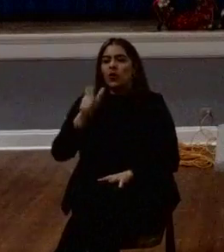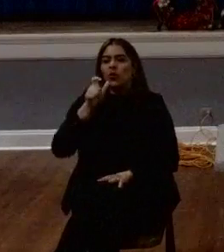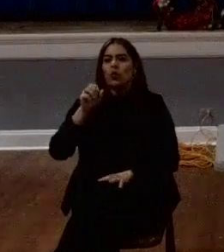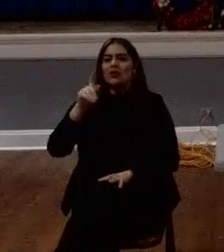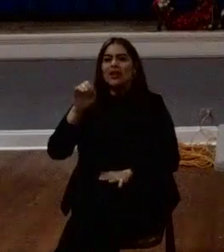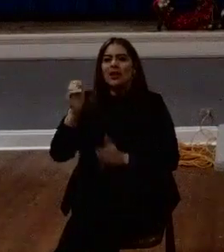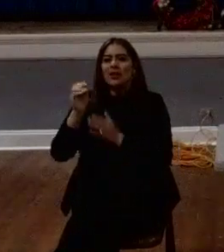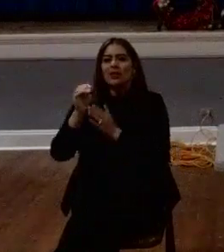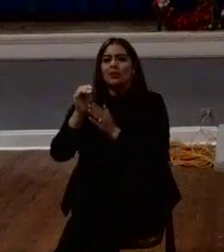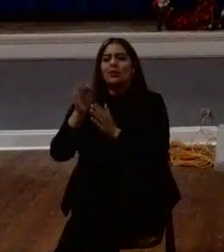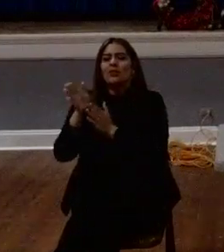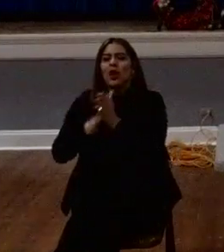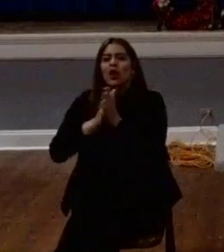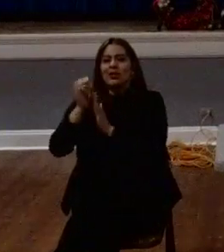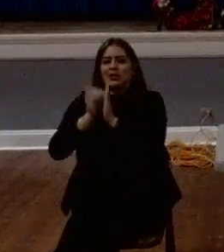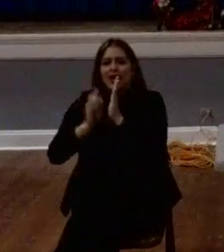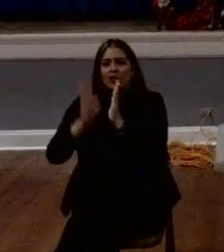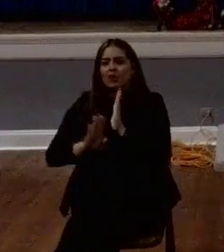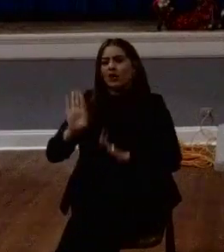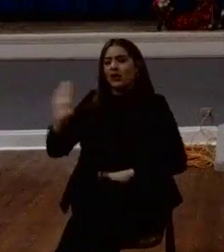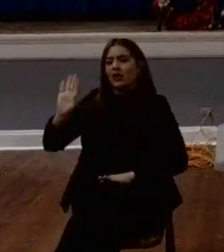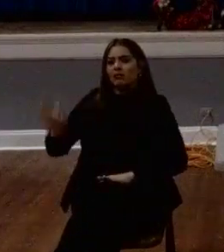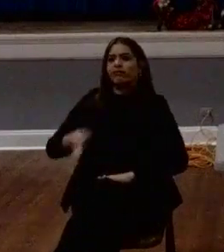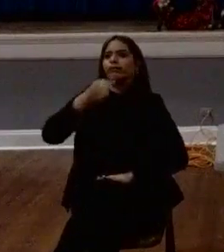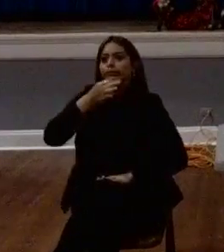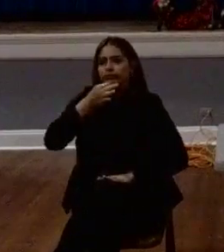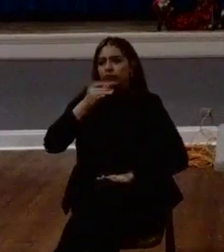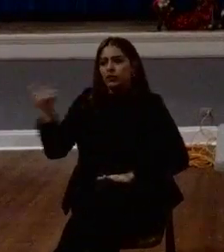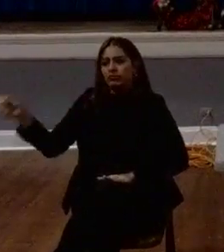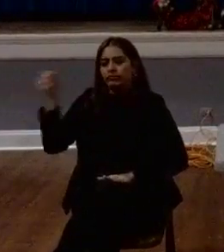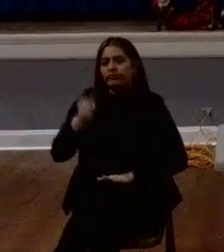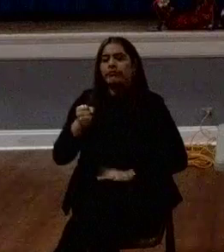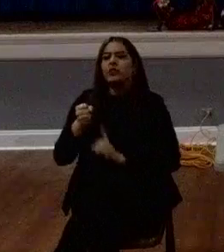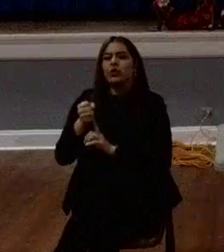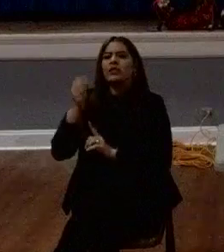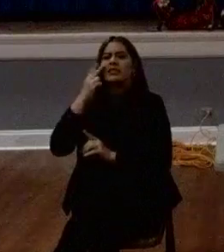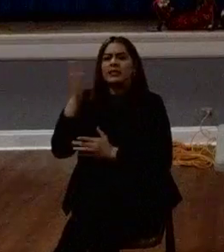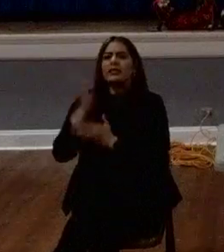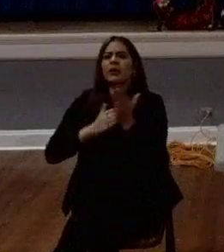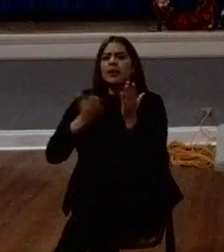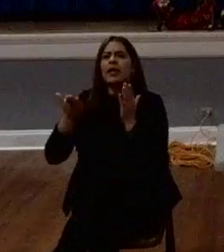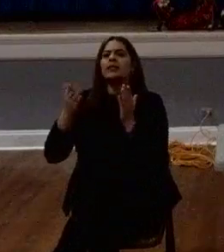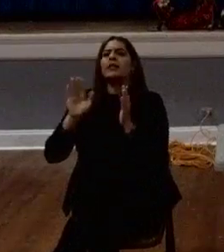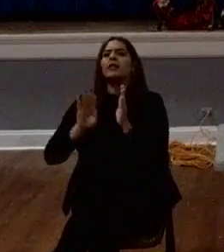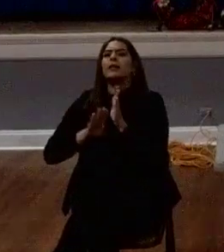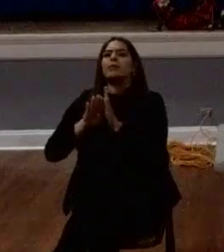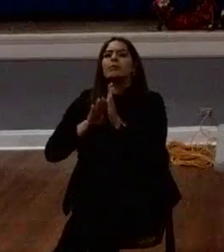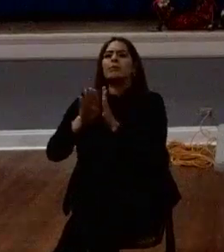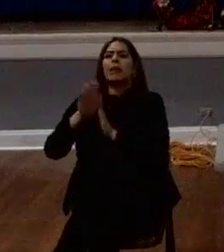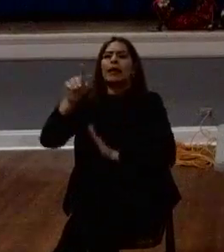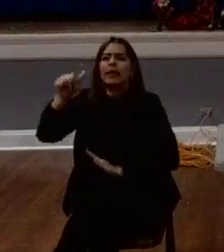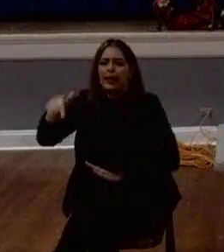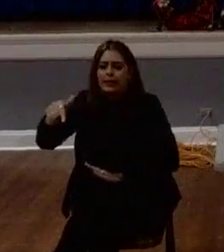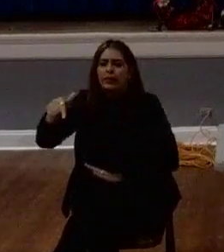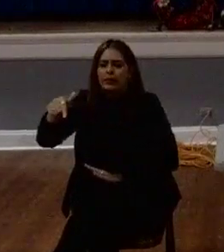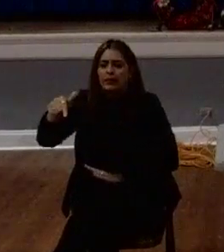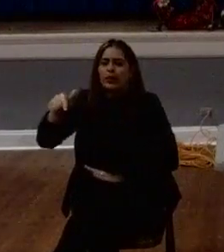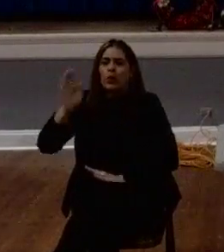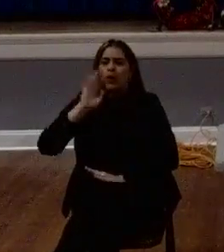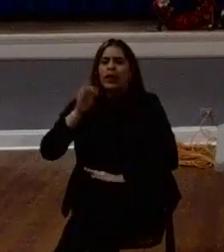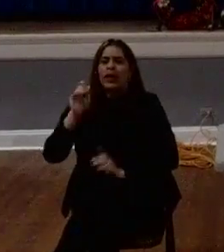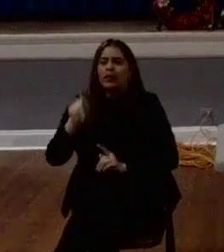people that this is what they do every day. And so you're gonna see some of the elements, but as it progressed, they'll bring in an expert to